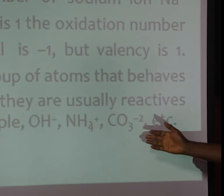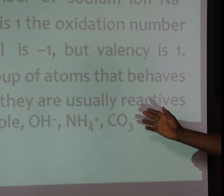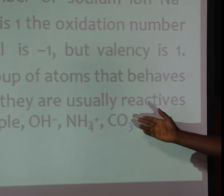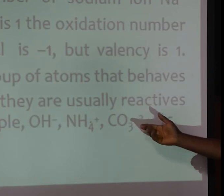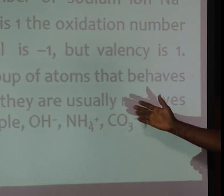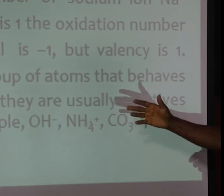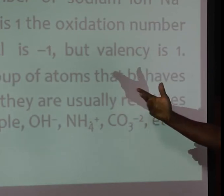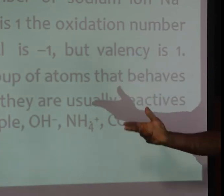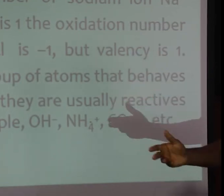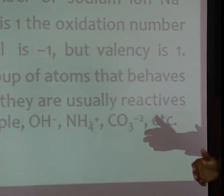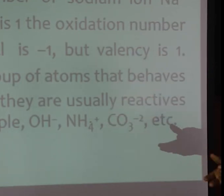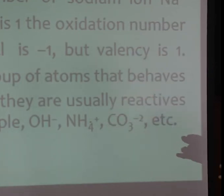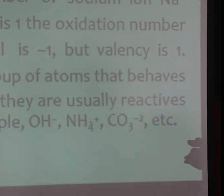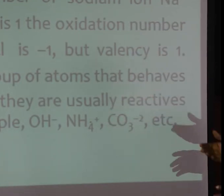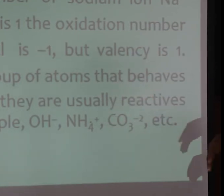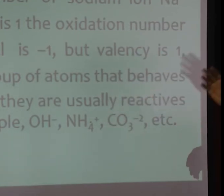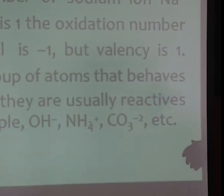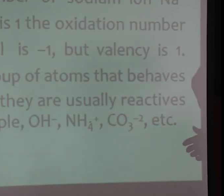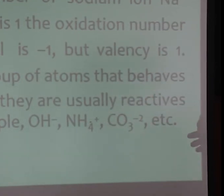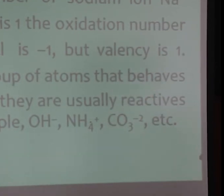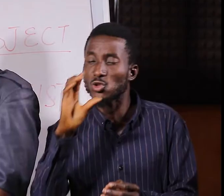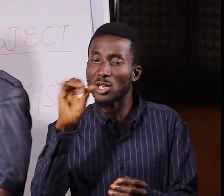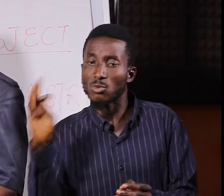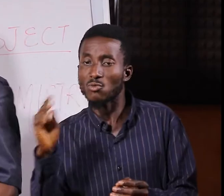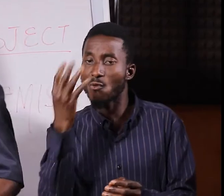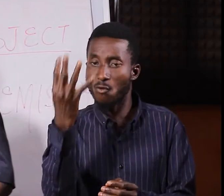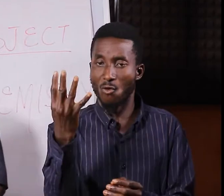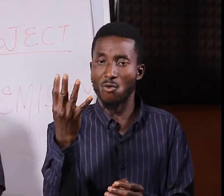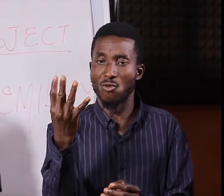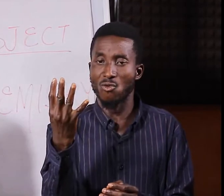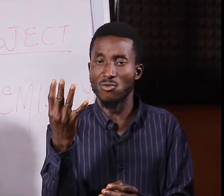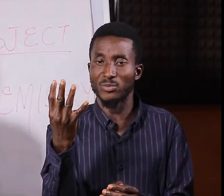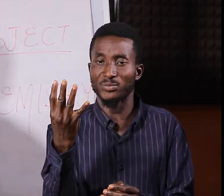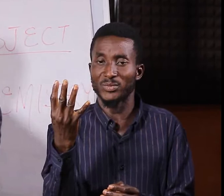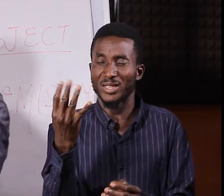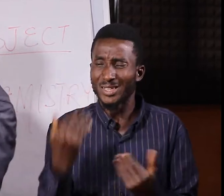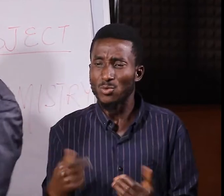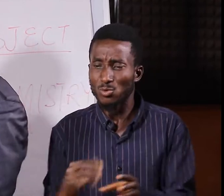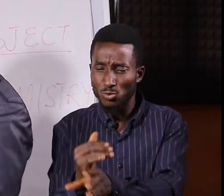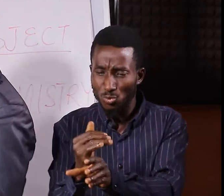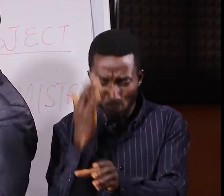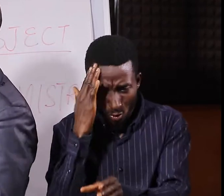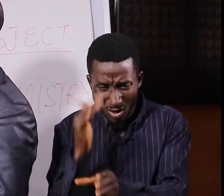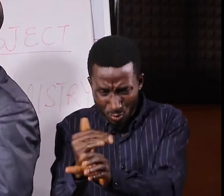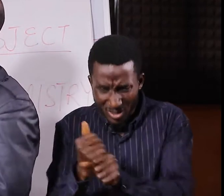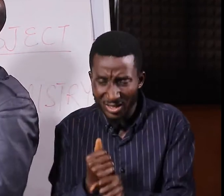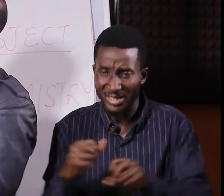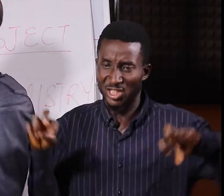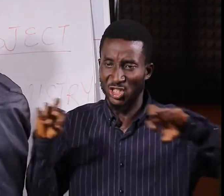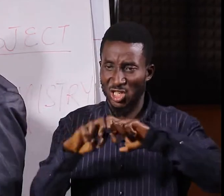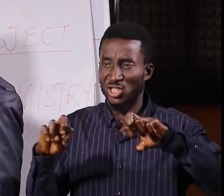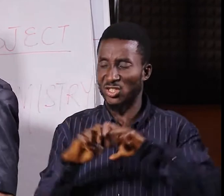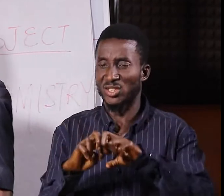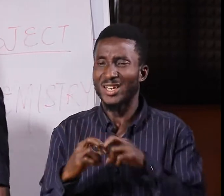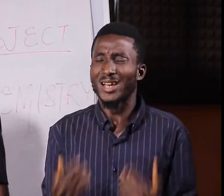see trioxocarbonate 4 and as the rest of them. So you see how we can arrive at the charges of each of these radicals. Now,